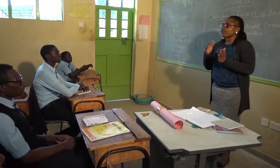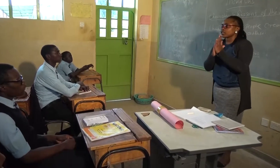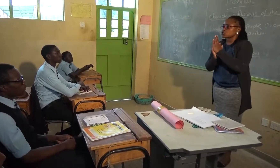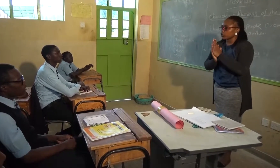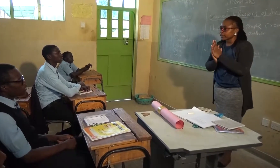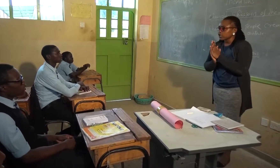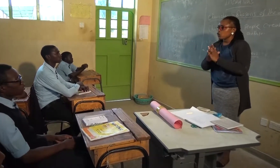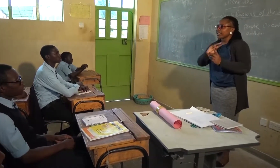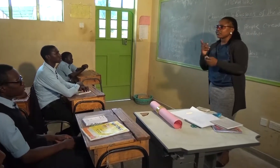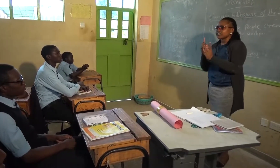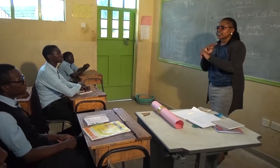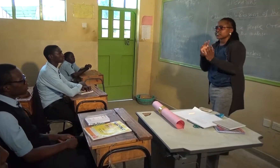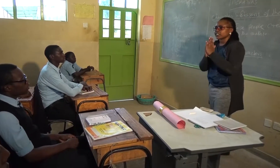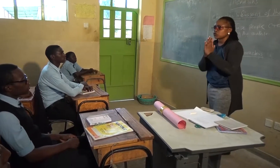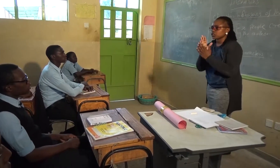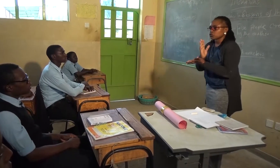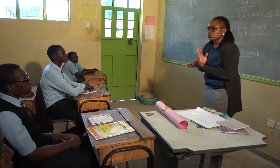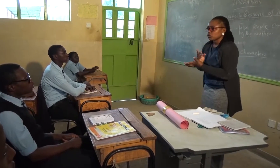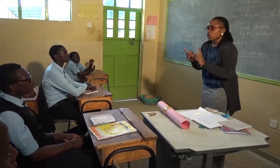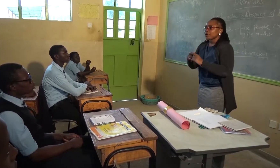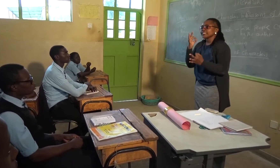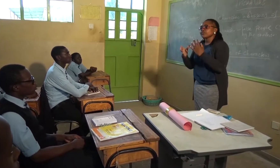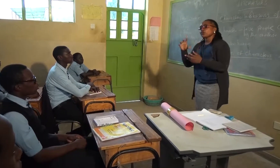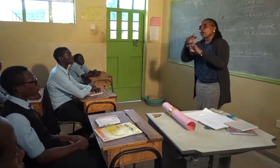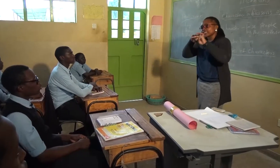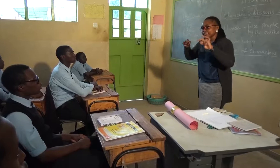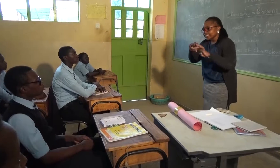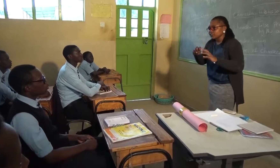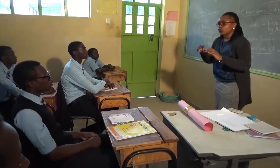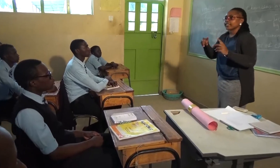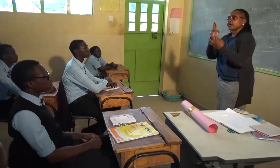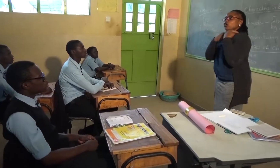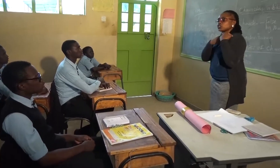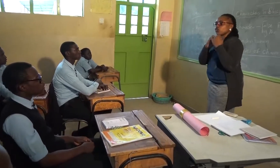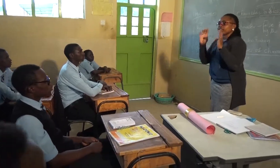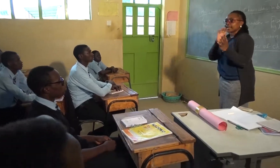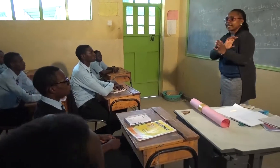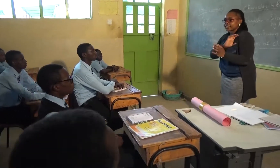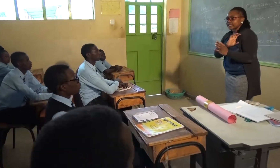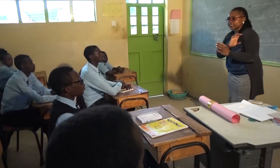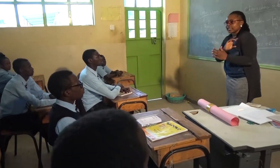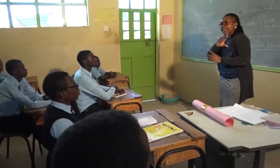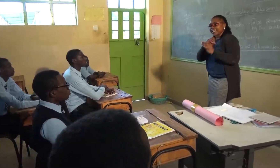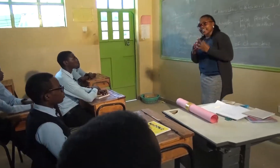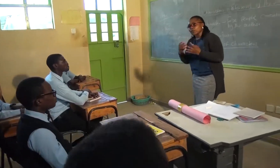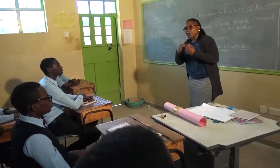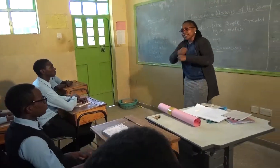a story, we have different stories too. But if you are searching for the role of the characters and making